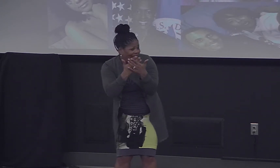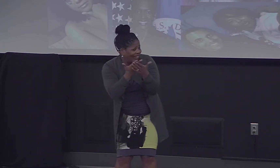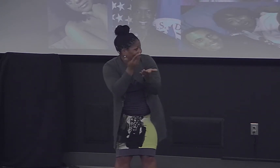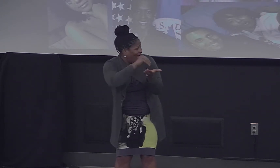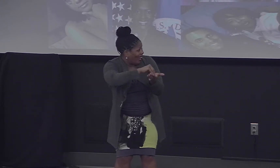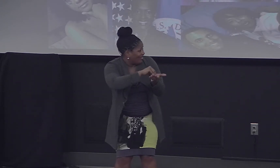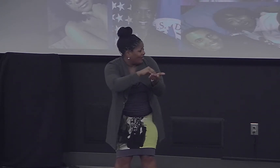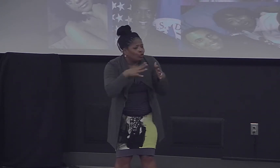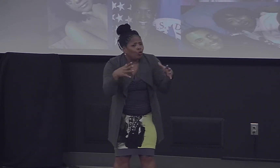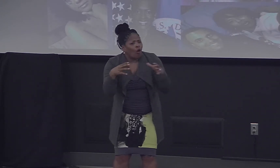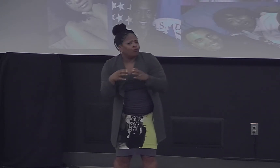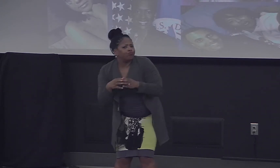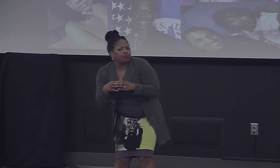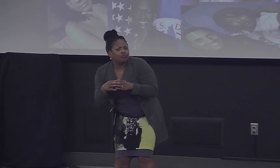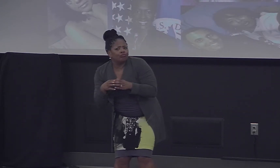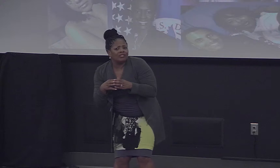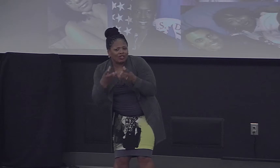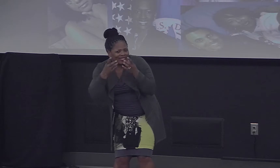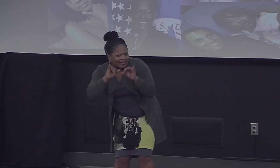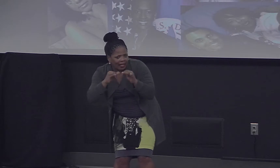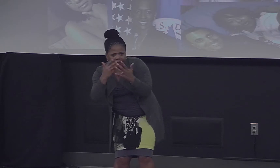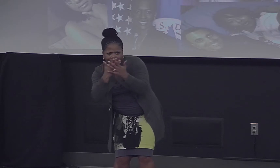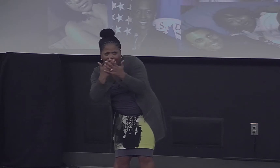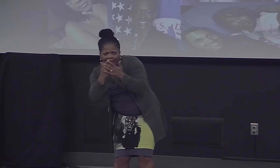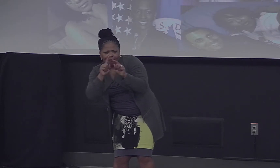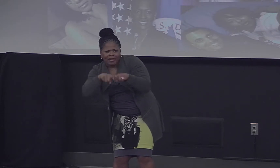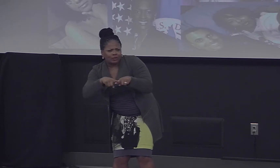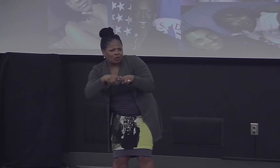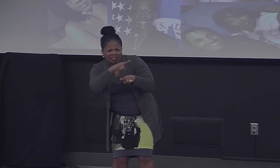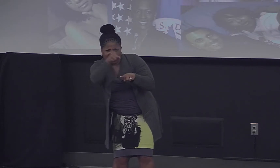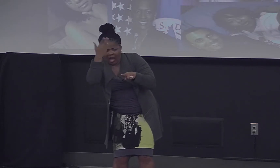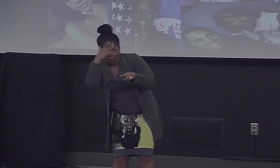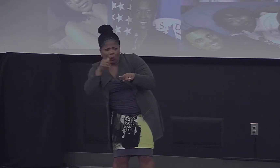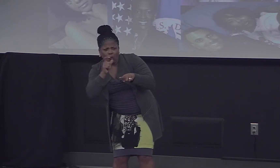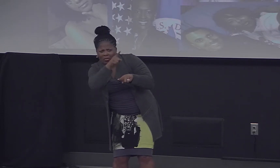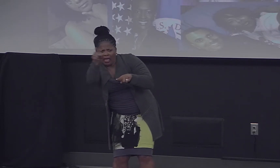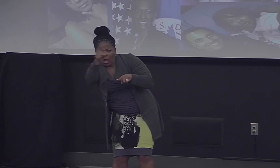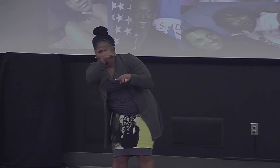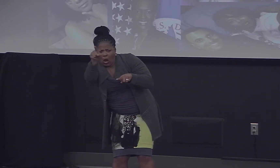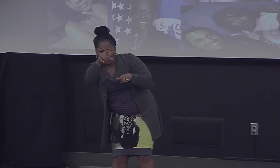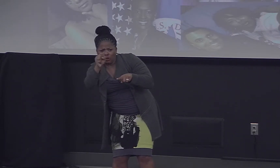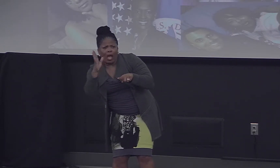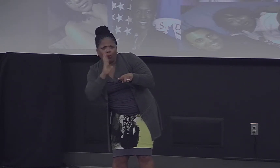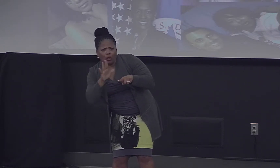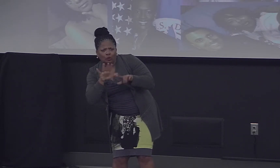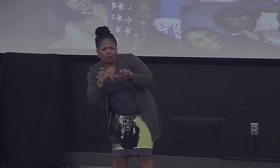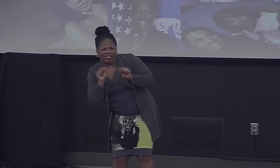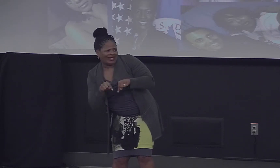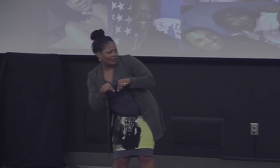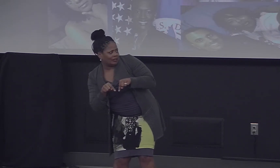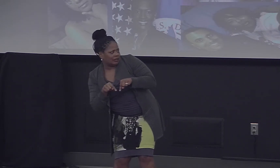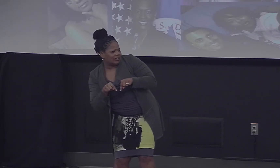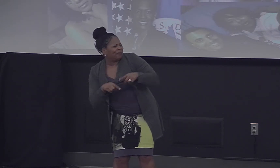They have their own blue book or their black book. They have the group of interpreters they're more comfortable to working with, right? I know some of them, but I don't know